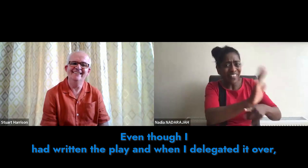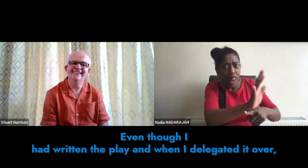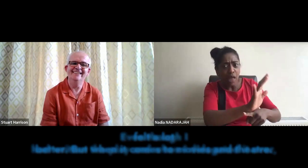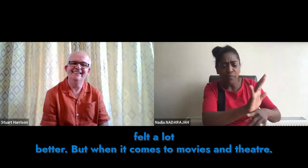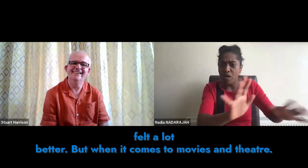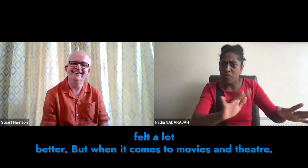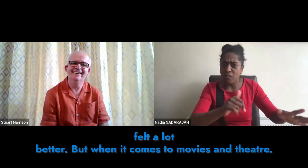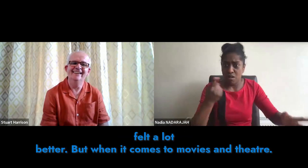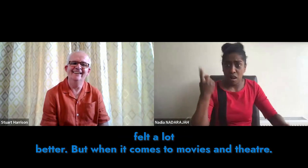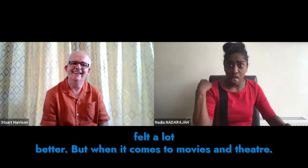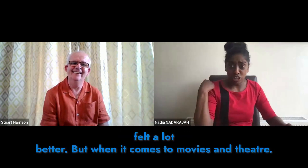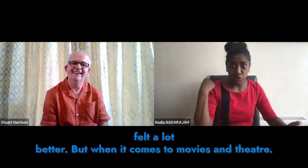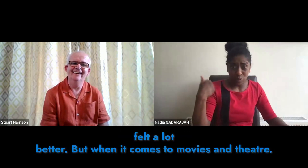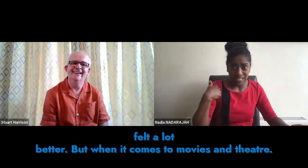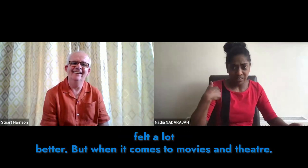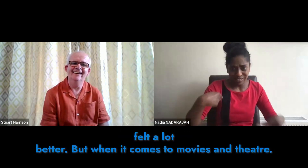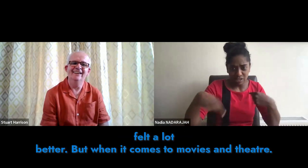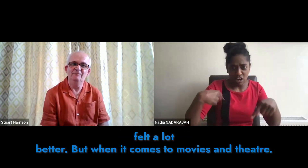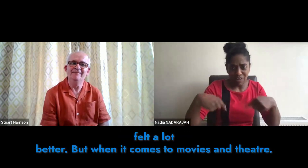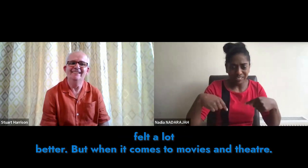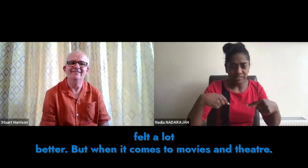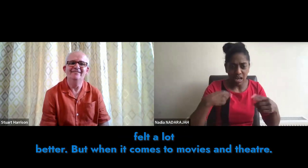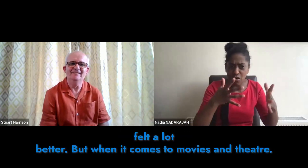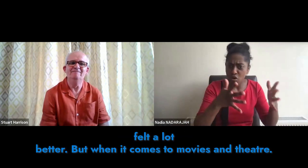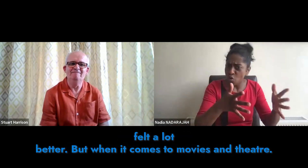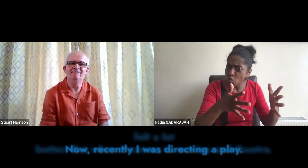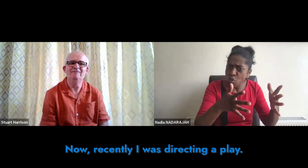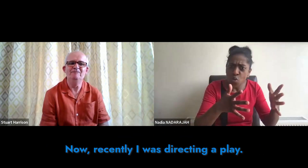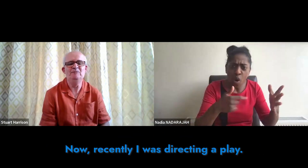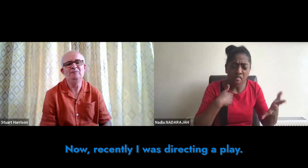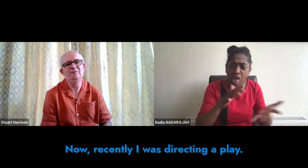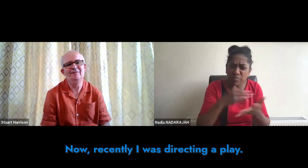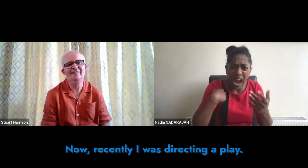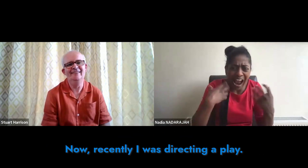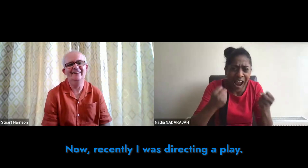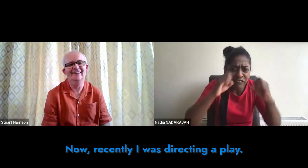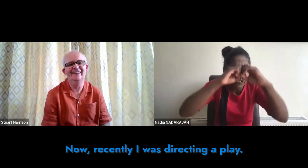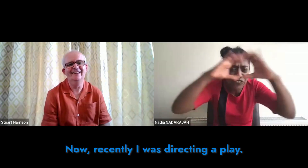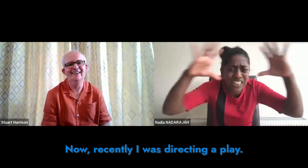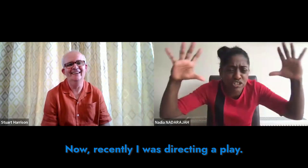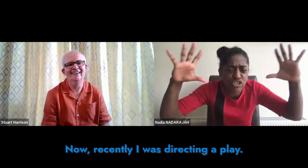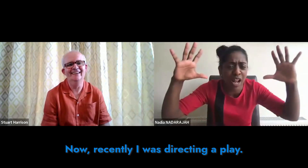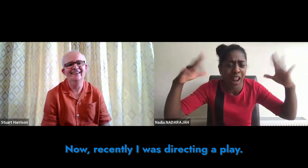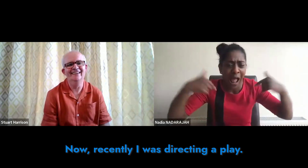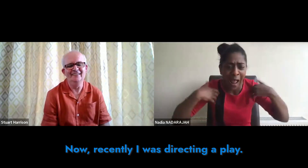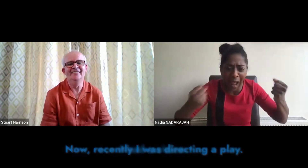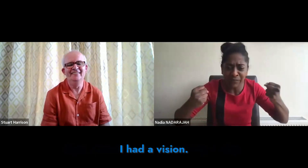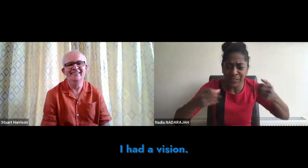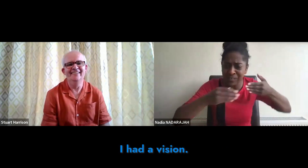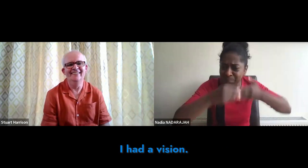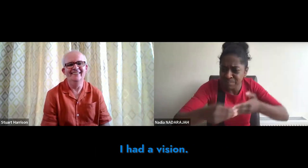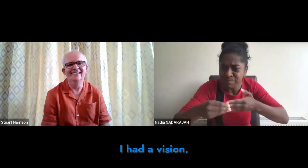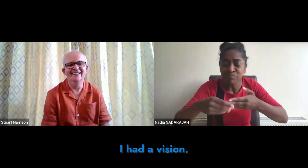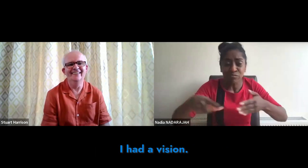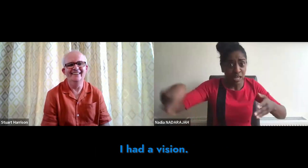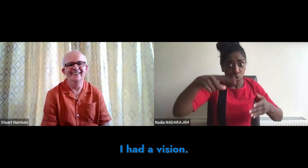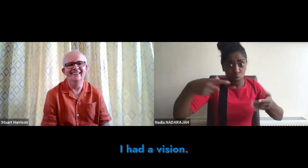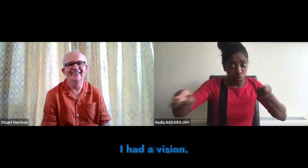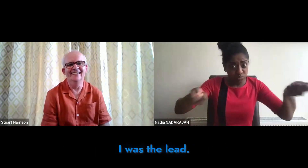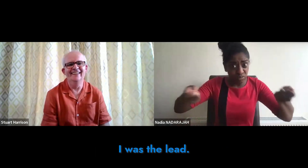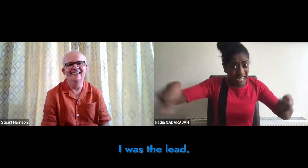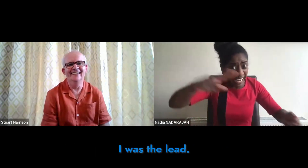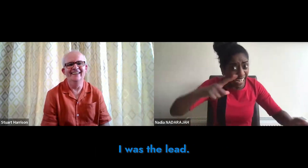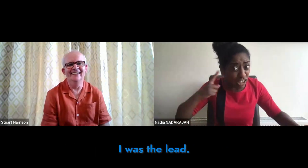it over, felt a lot better. But when it comes to movies and theatre, now recently was directing a play. I had a